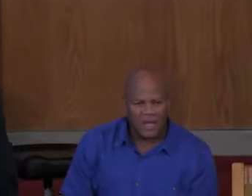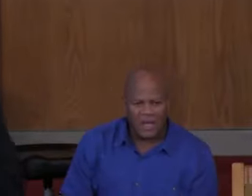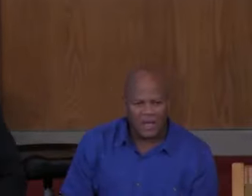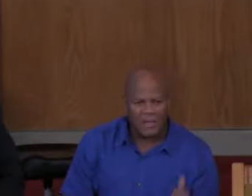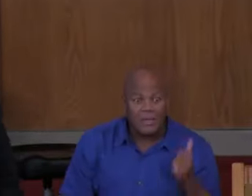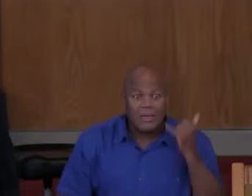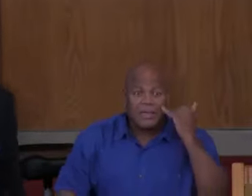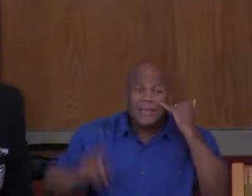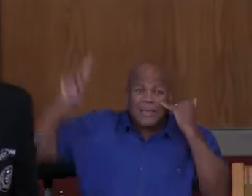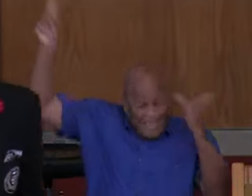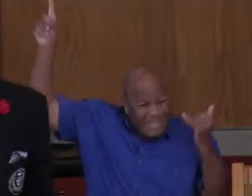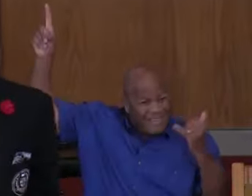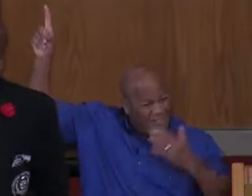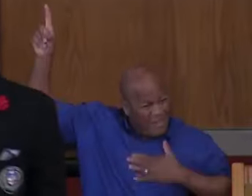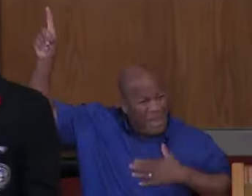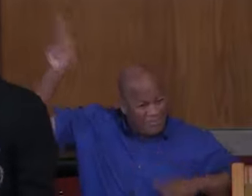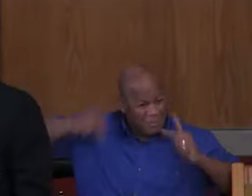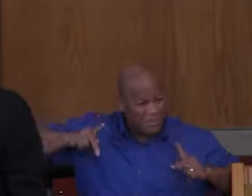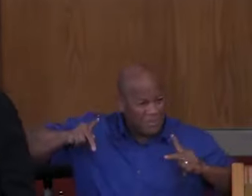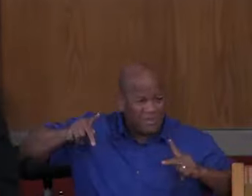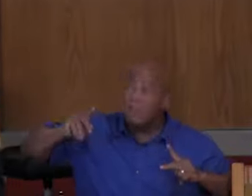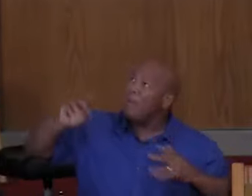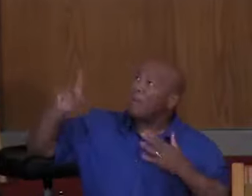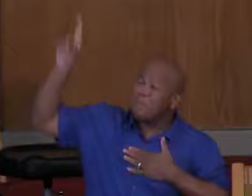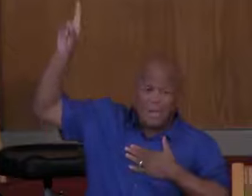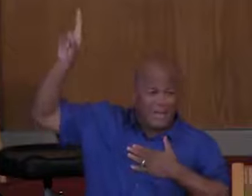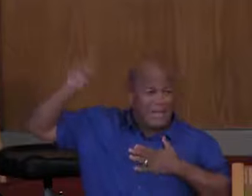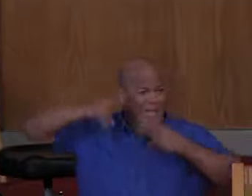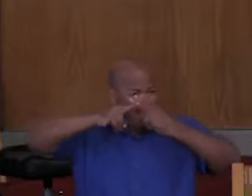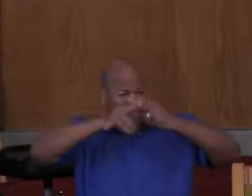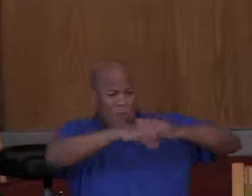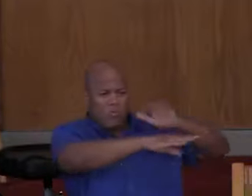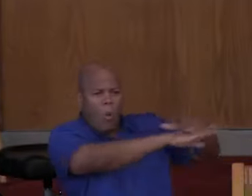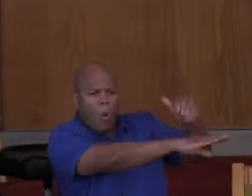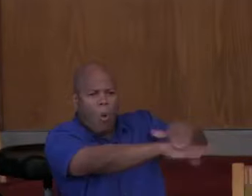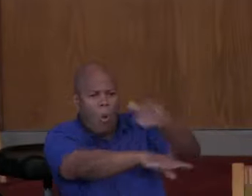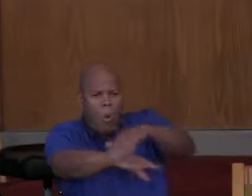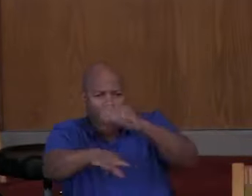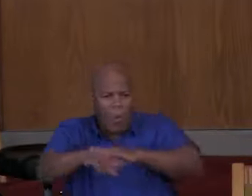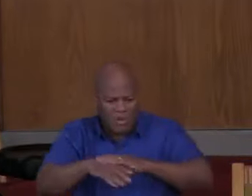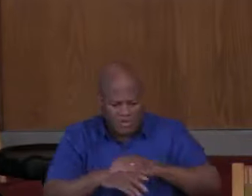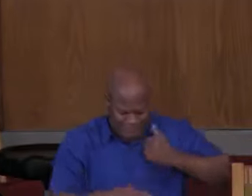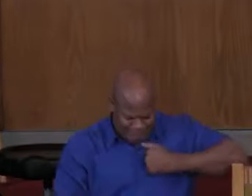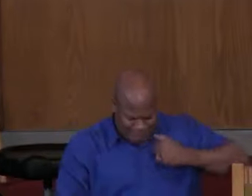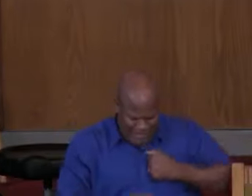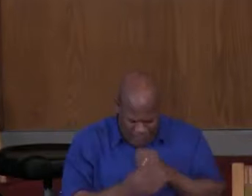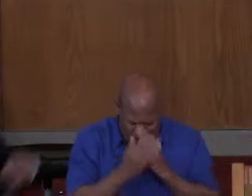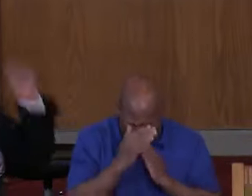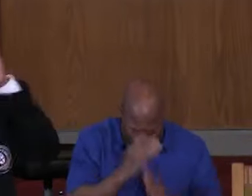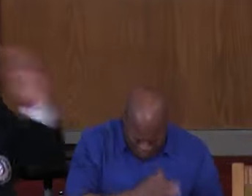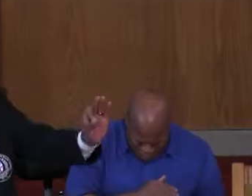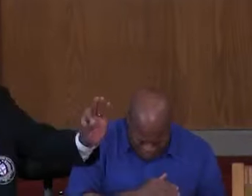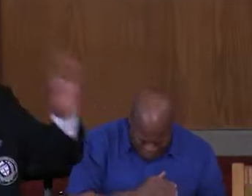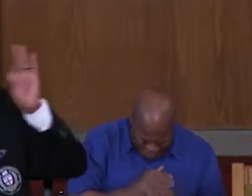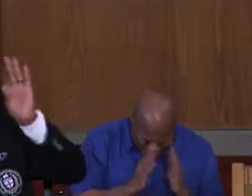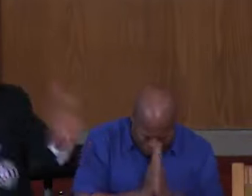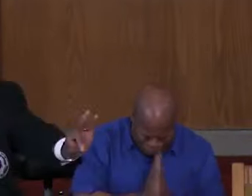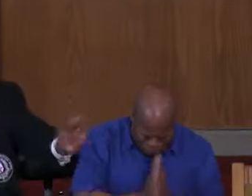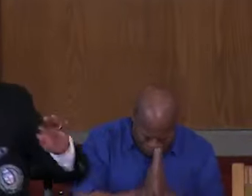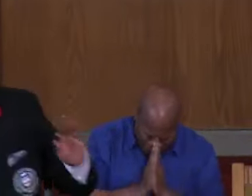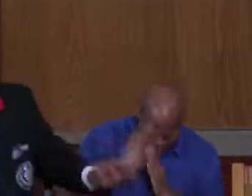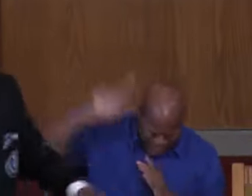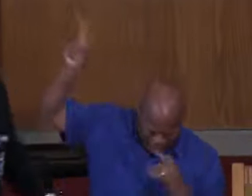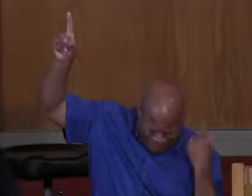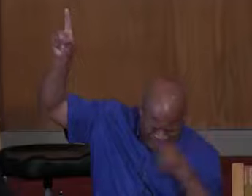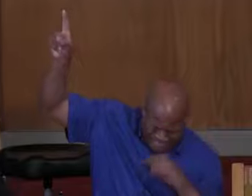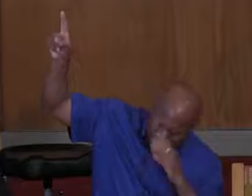If my people call by my name, humble themselves and pray, seek my face. Who is